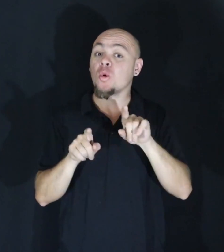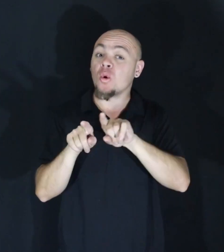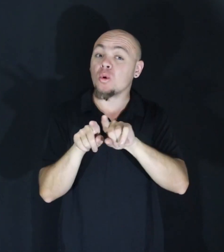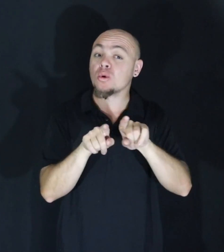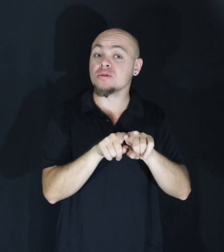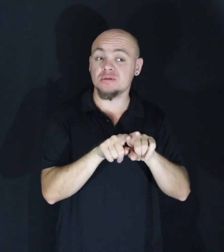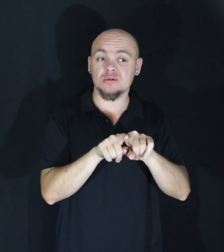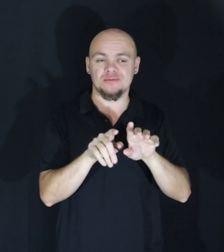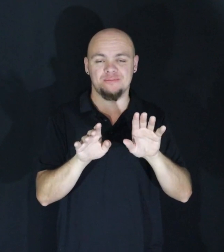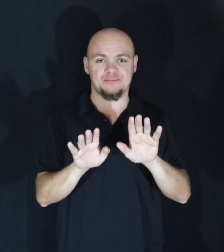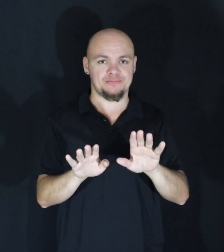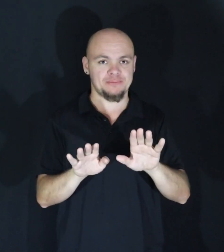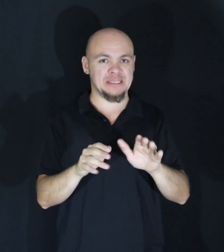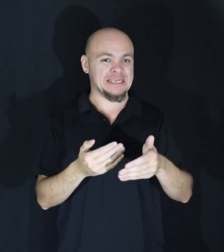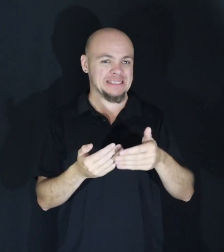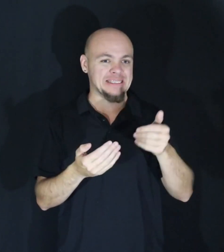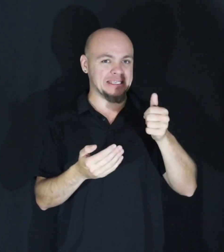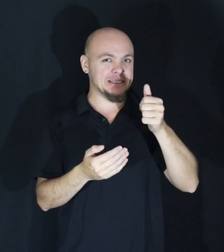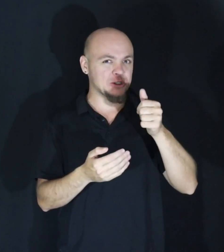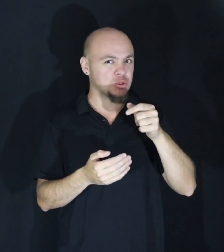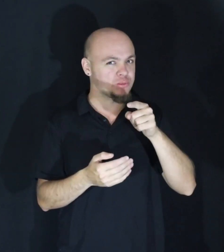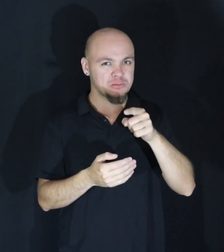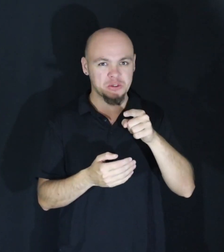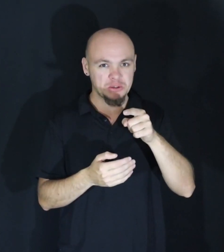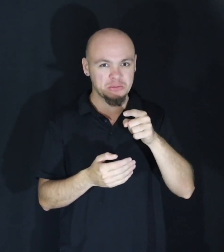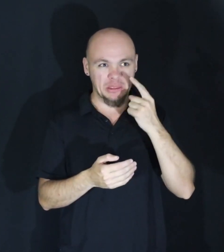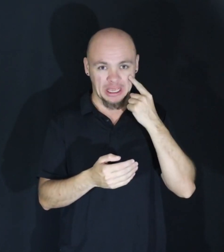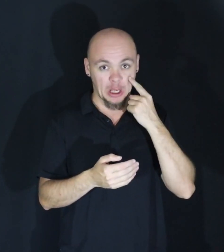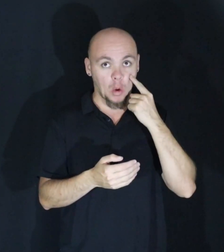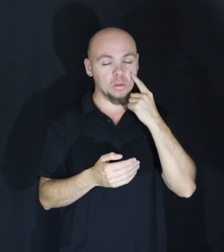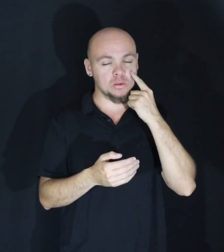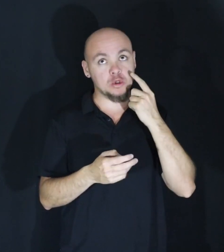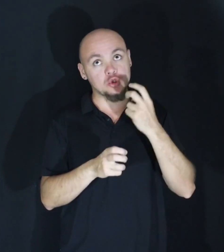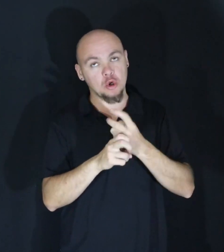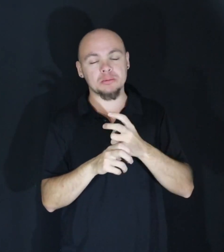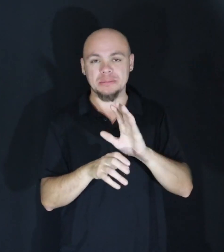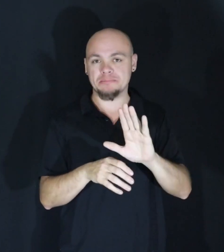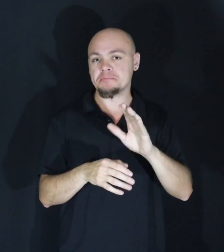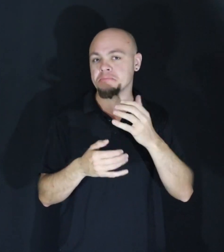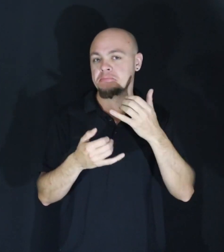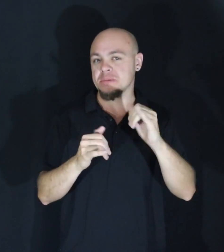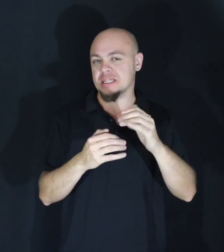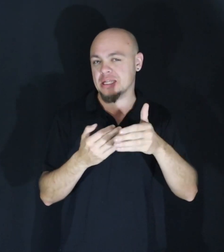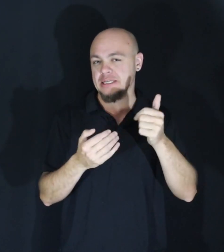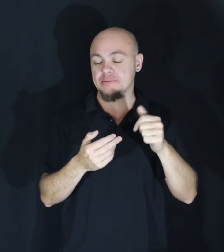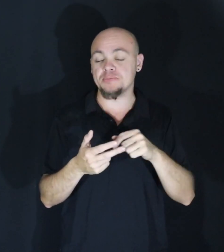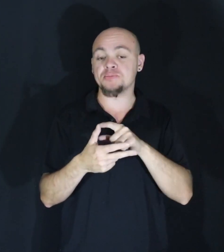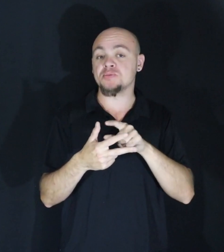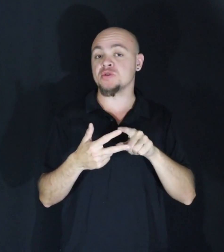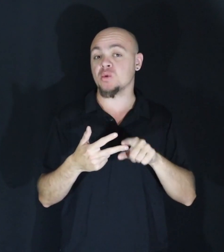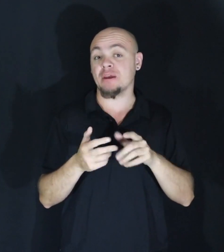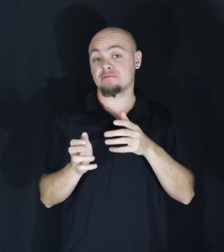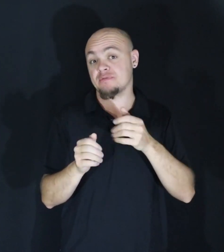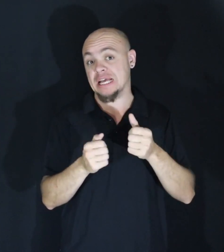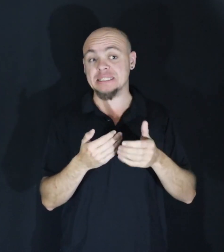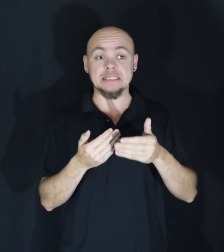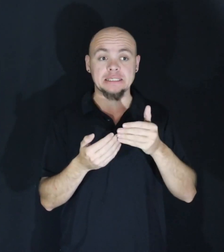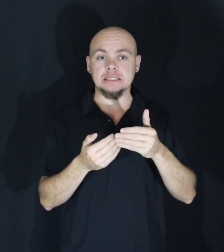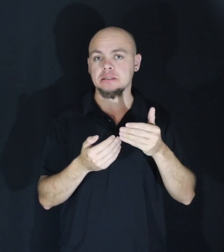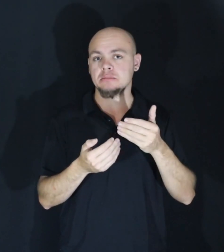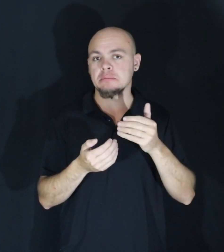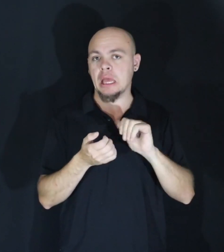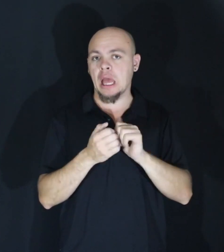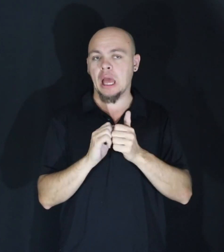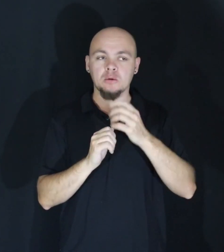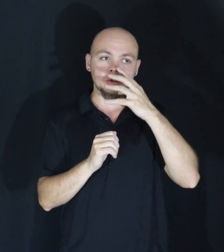it's far easier than you may think. Let me share 3 of my fast, easy, convenient ways to